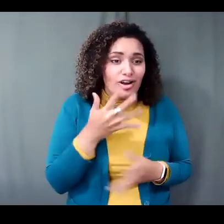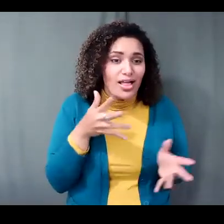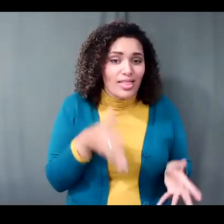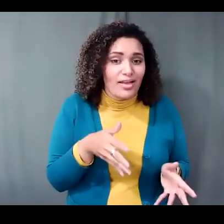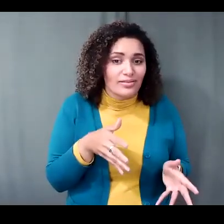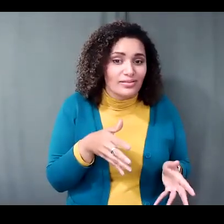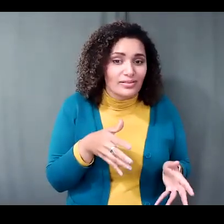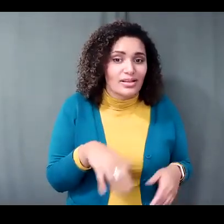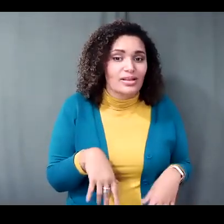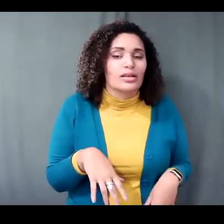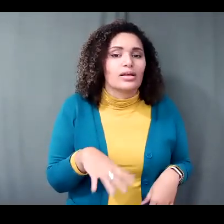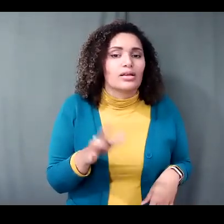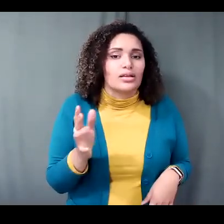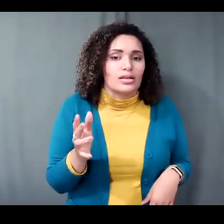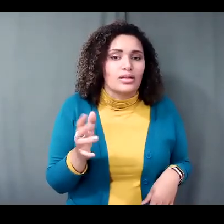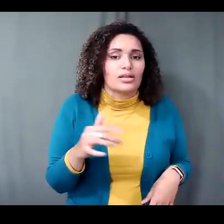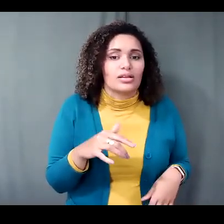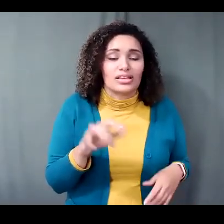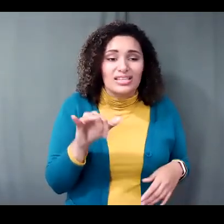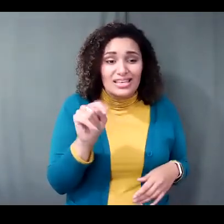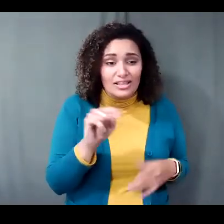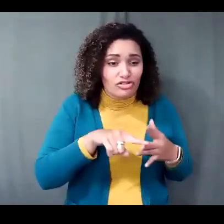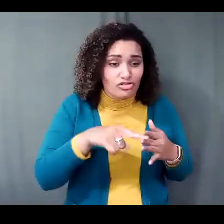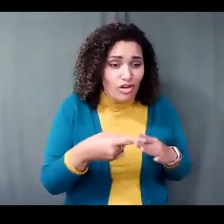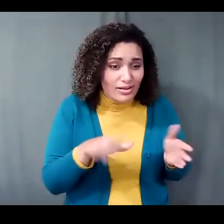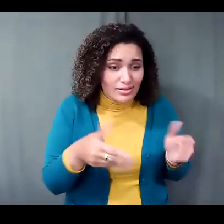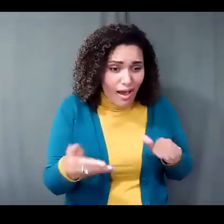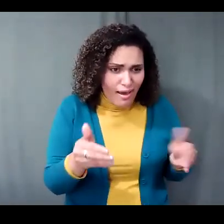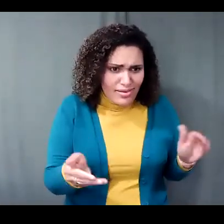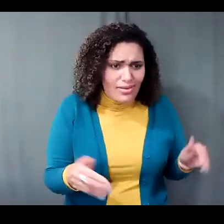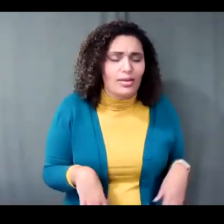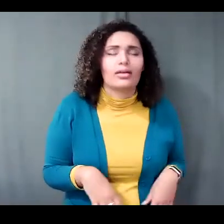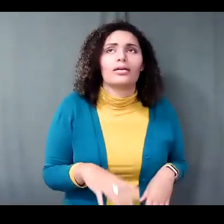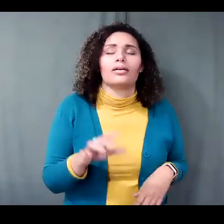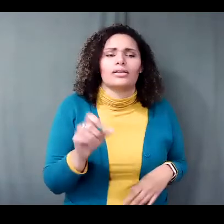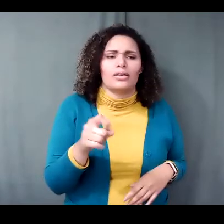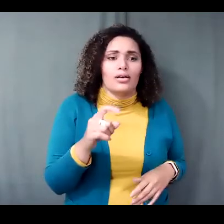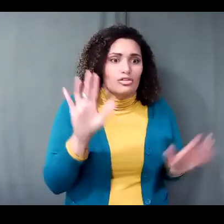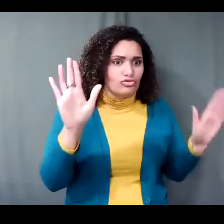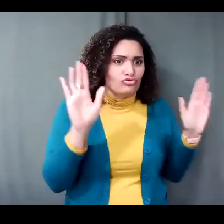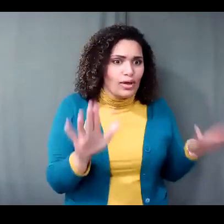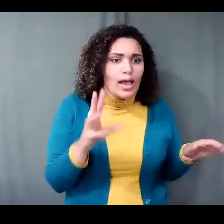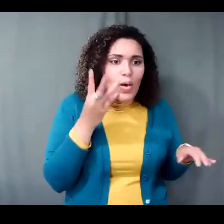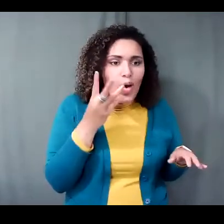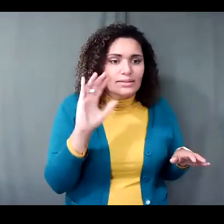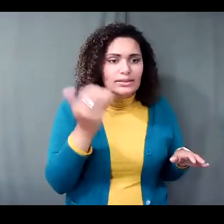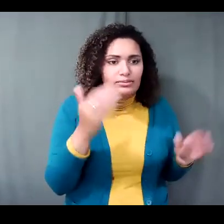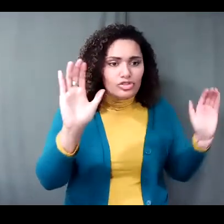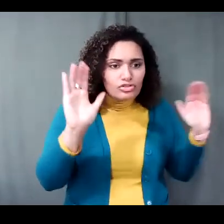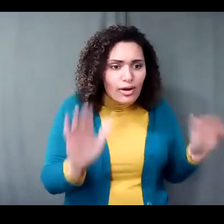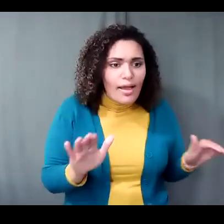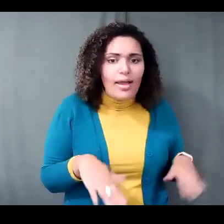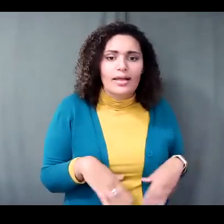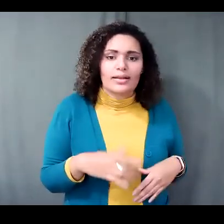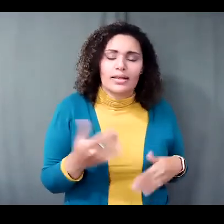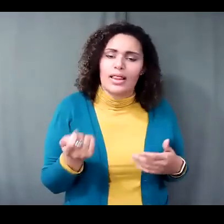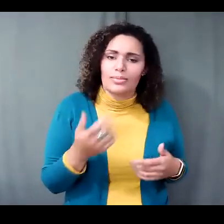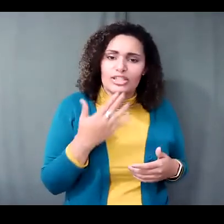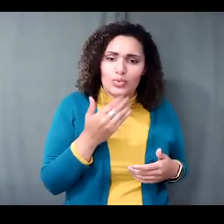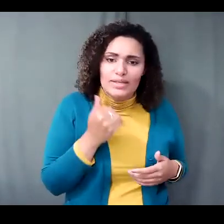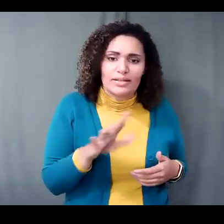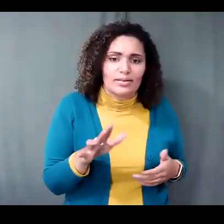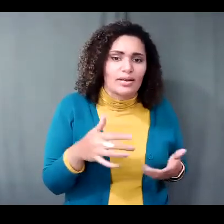die. So in the winter, we said, wow, this was great. Wine seemed great when we pulled it out, but maybe it's a little sweet. It should be